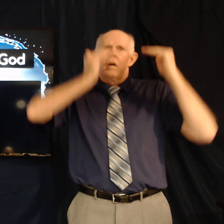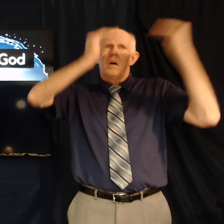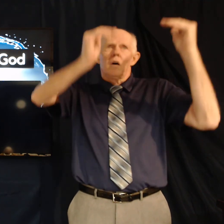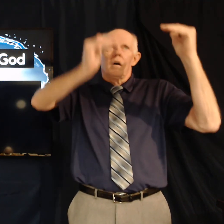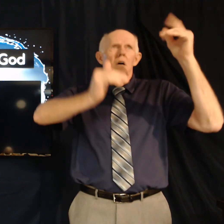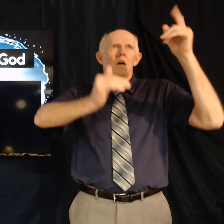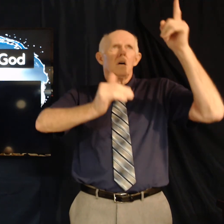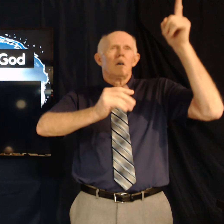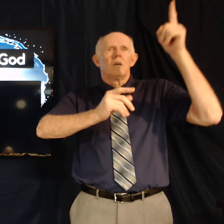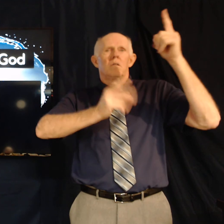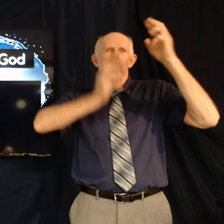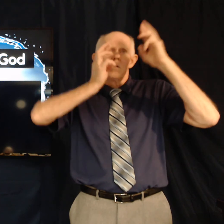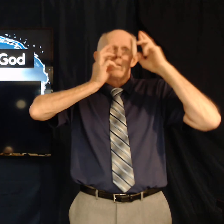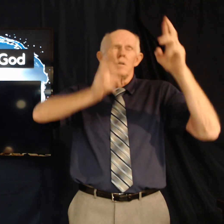He knows everything. We lift Him high.